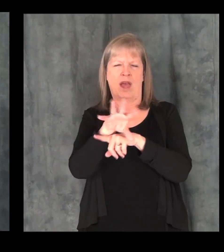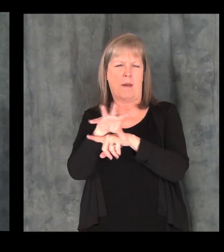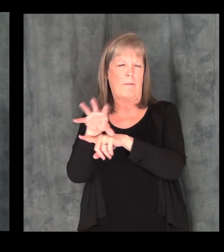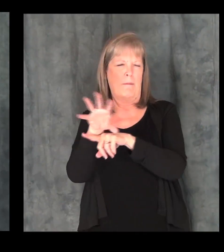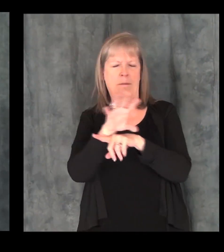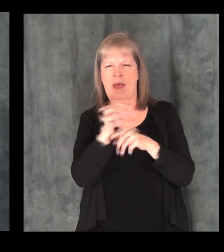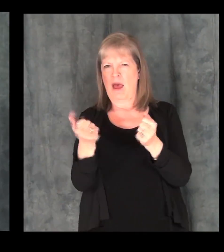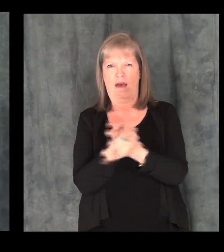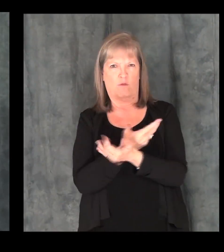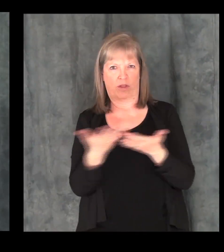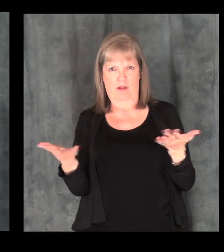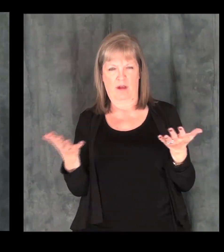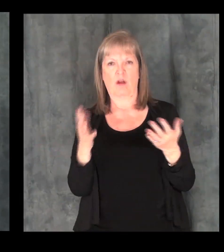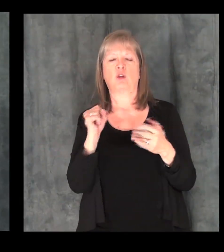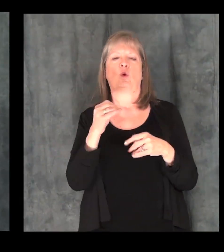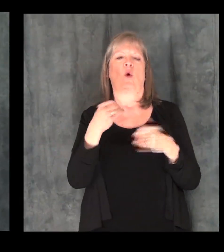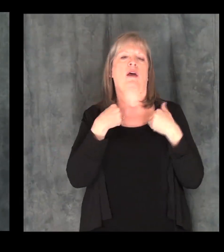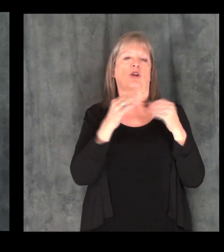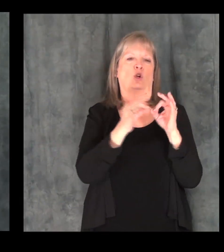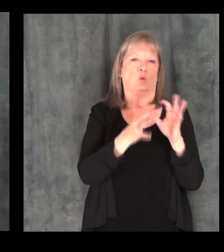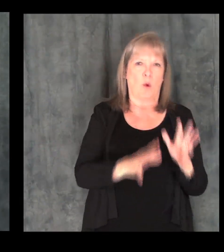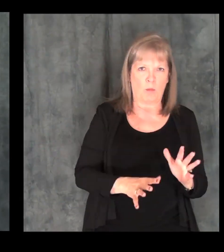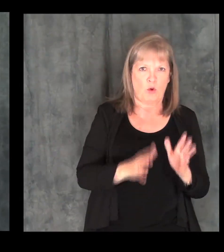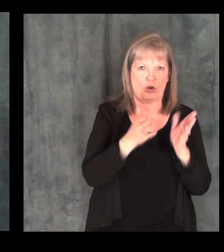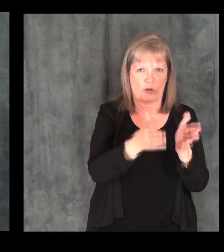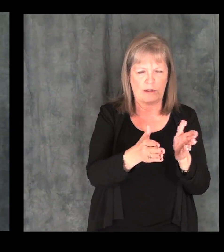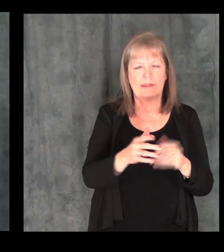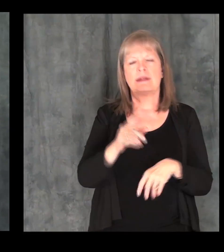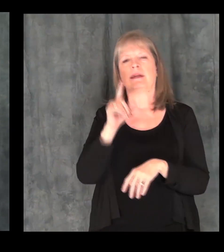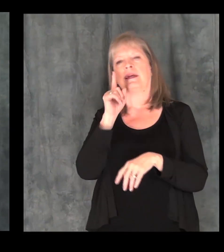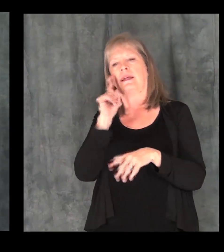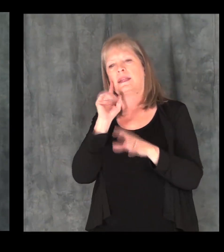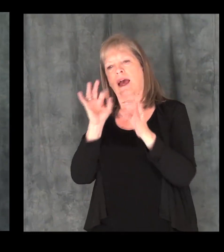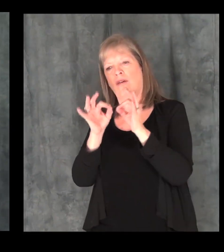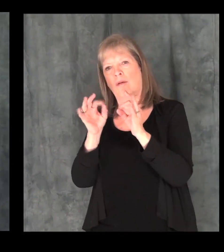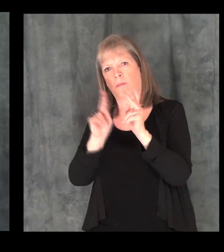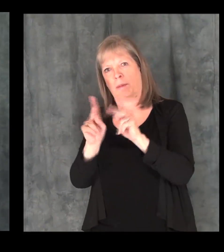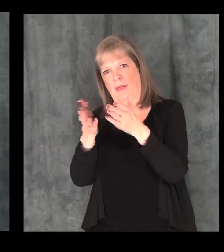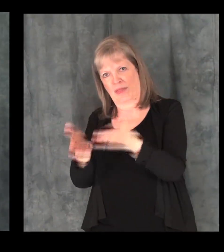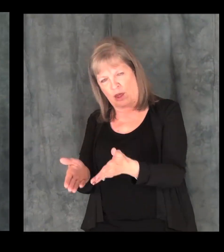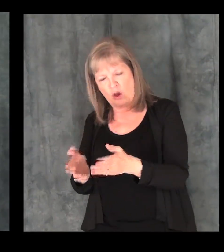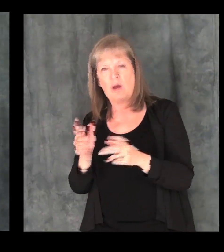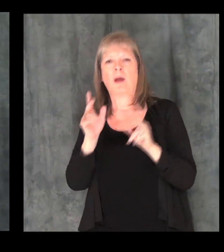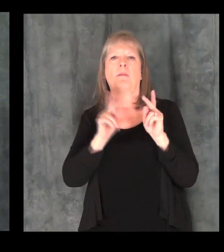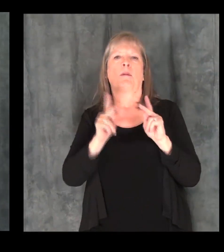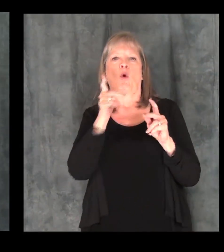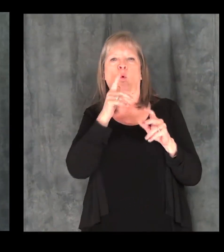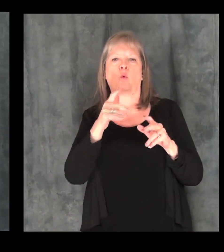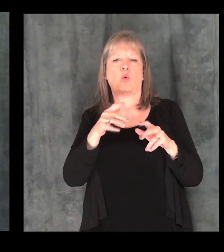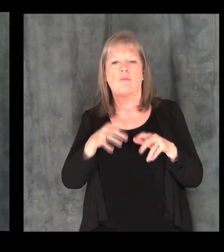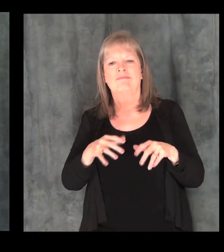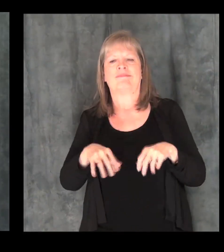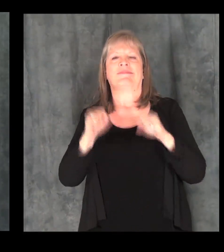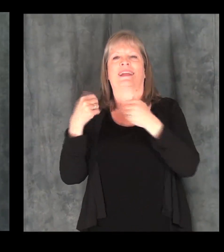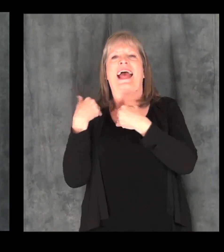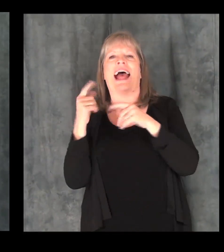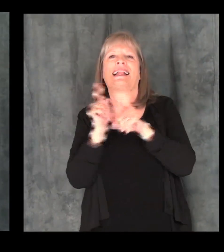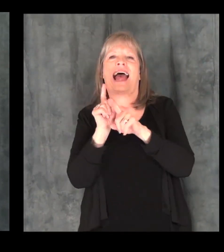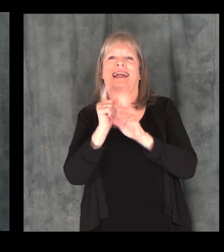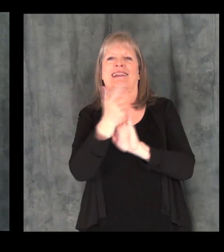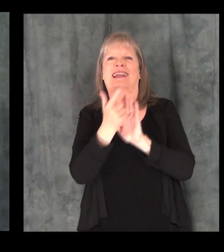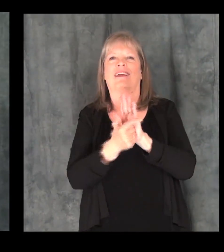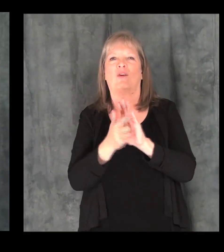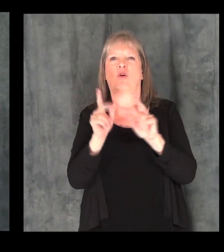actually had interpreters and deaf people and people who volunteered to act as the legal personnel. Unfortunately, we couldn't get any